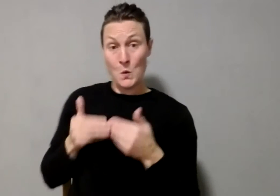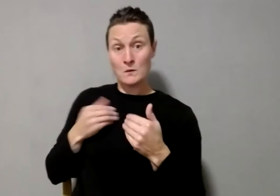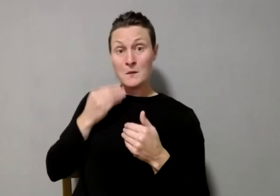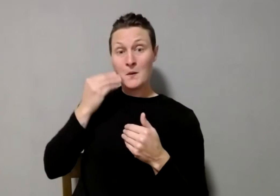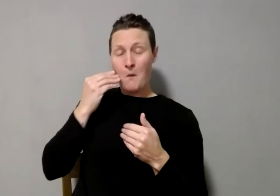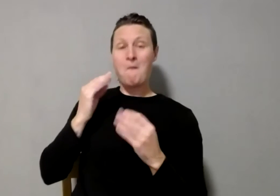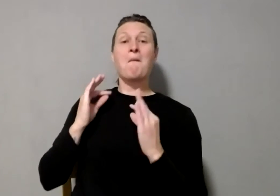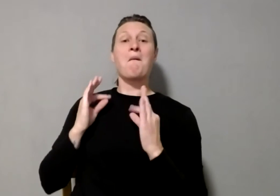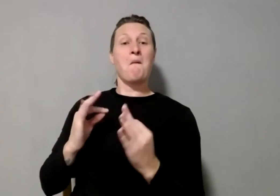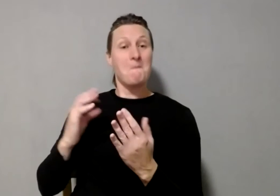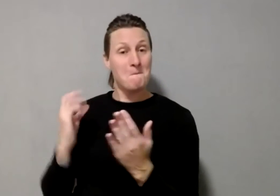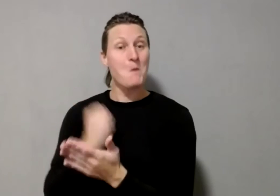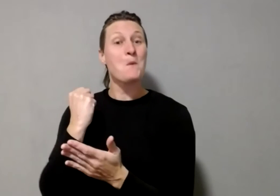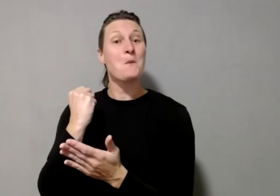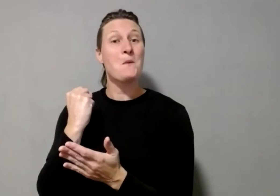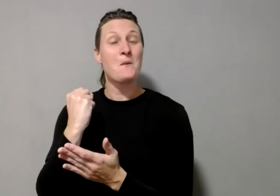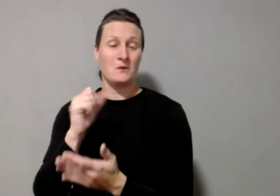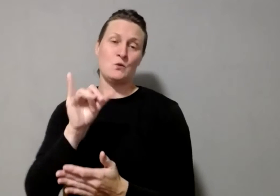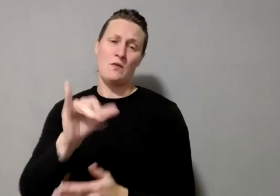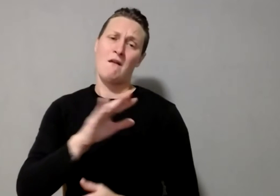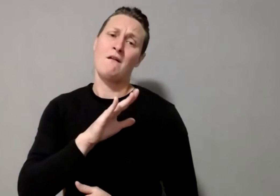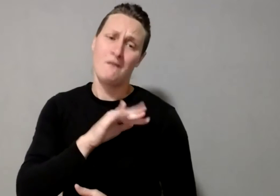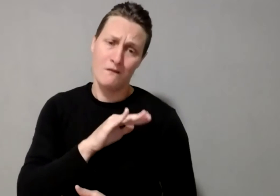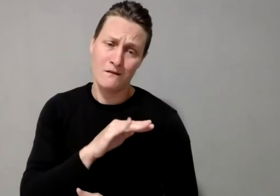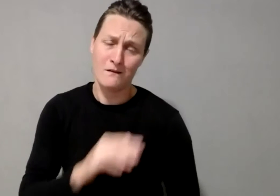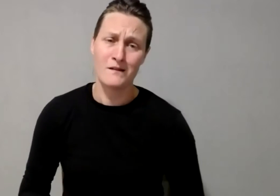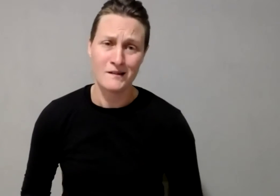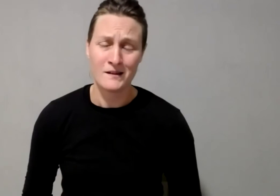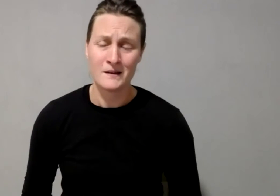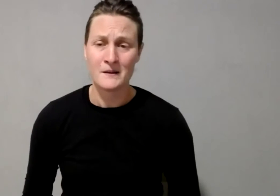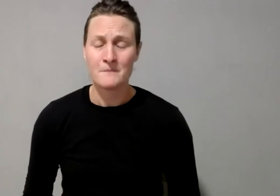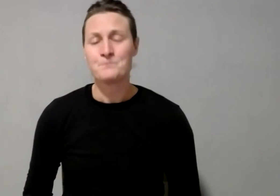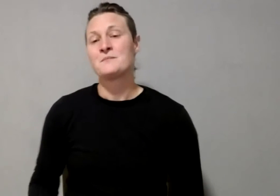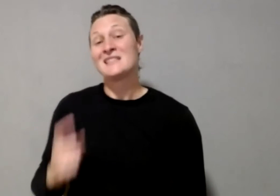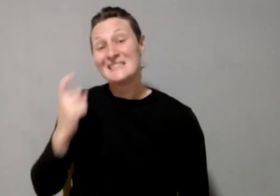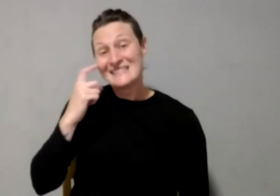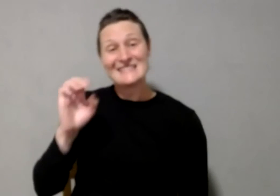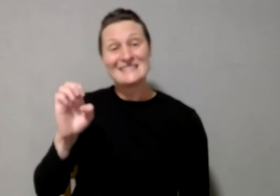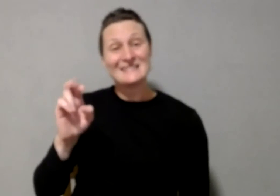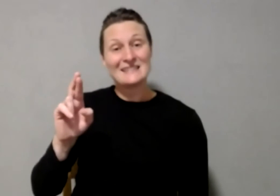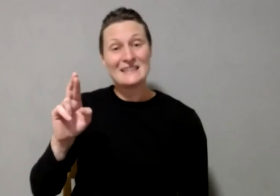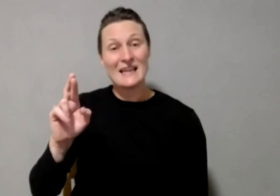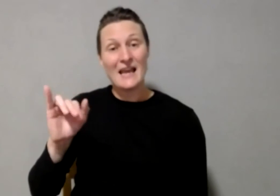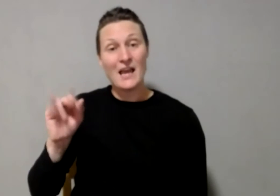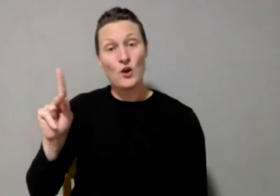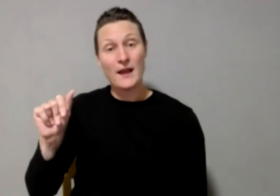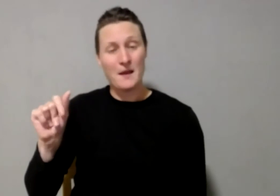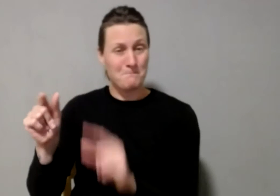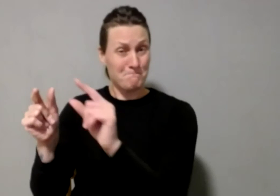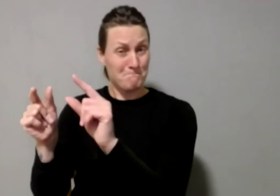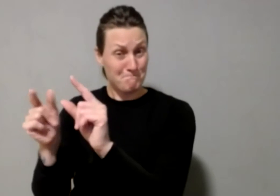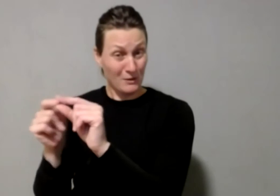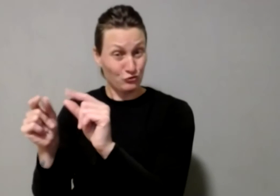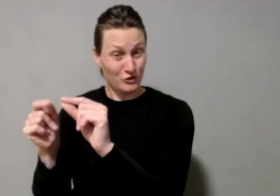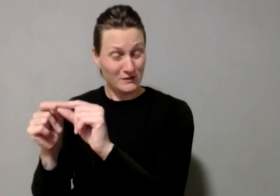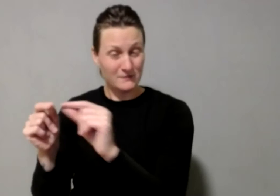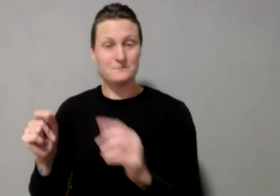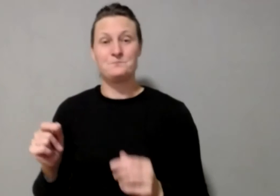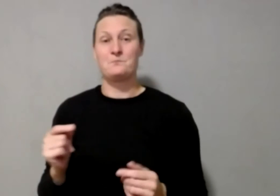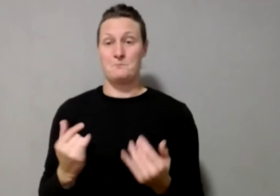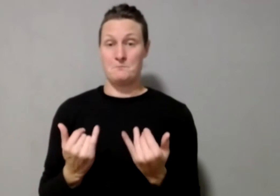as Erika already alluded to, COVID has had the library pivot in a lot of different